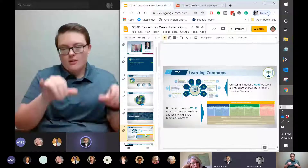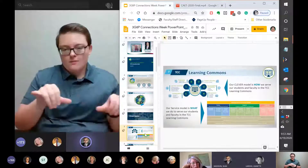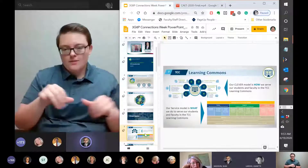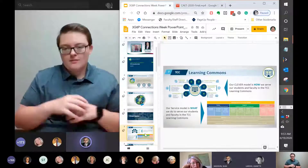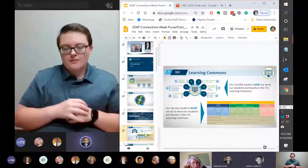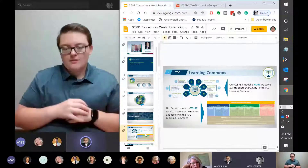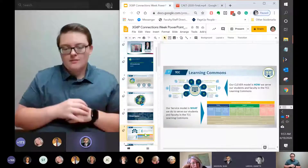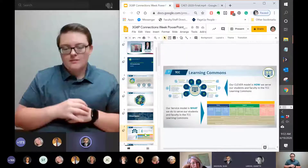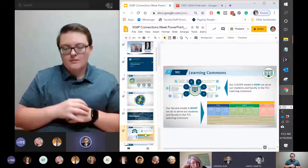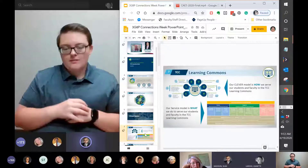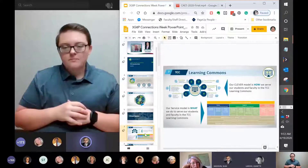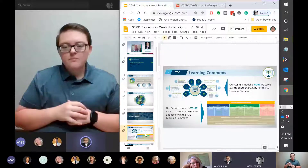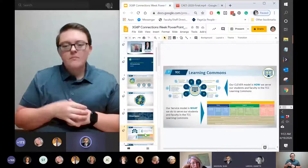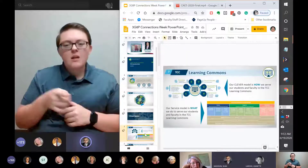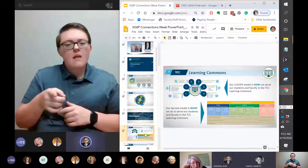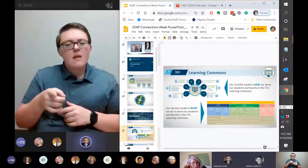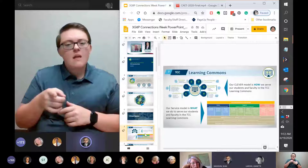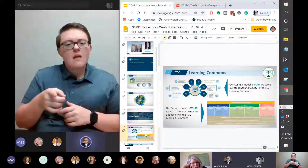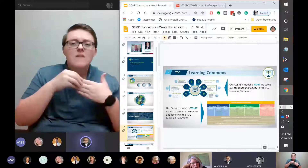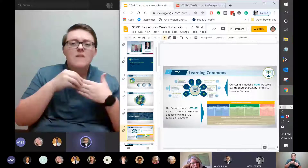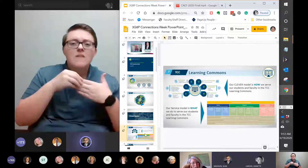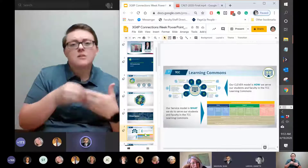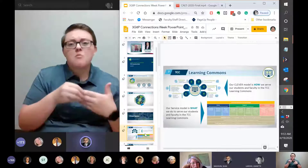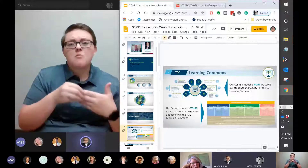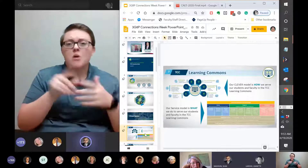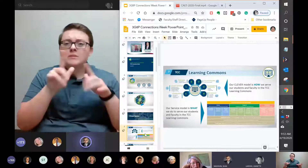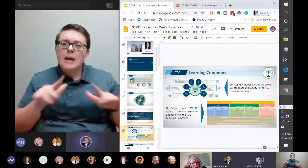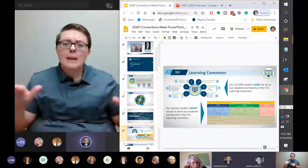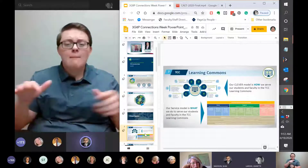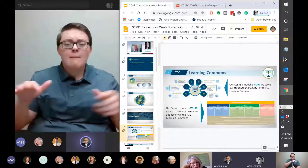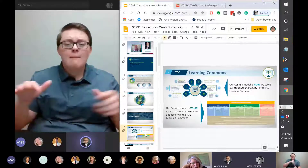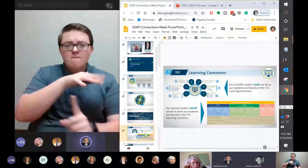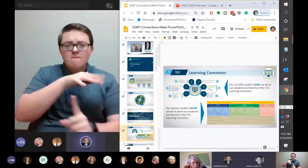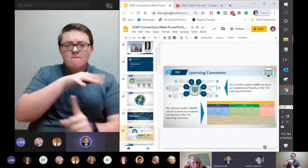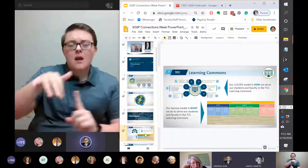Learning Commons are flexible, dynamic environments which bring